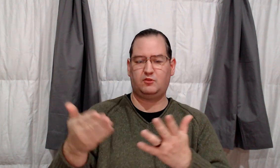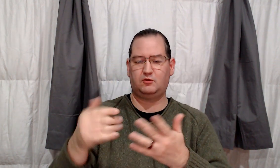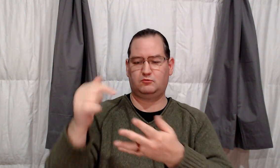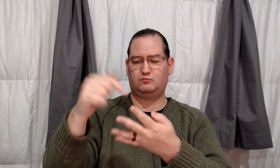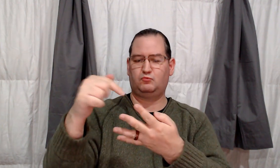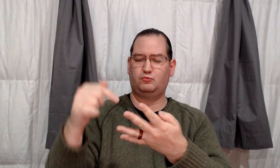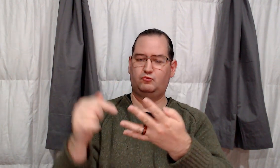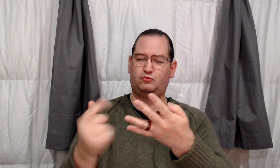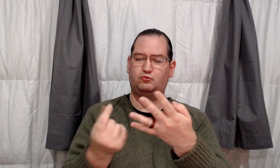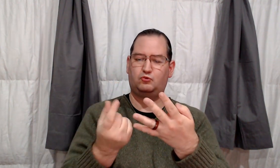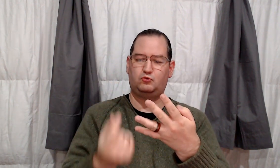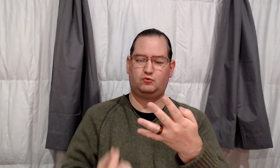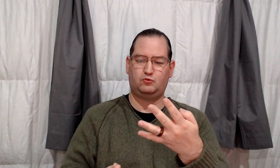your health.